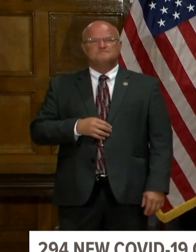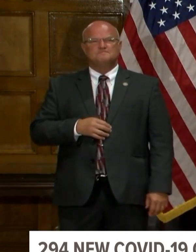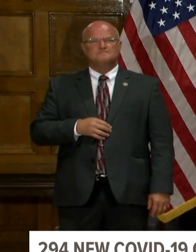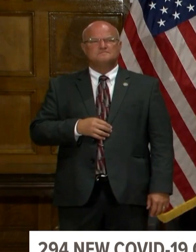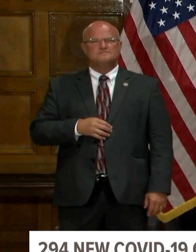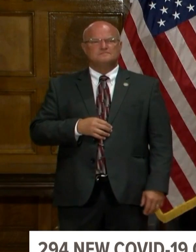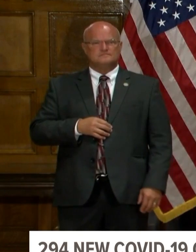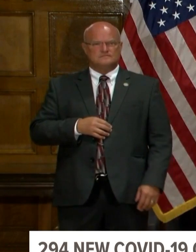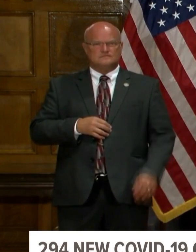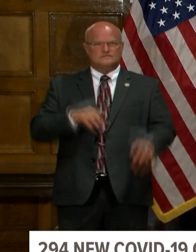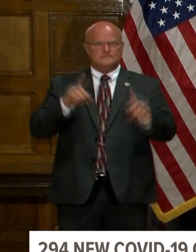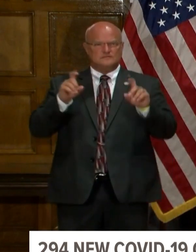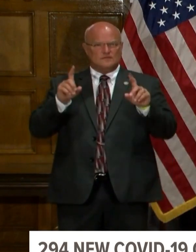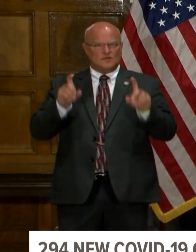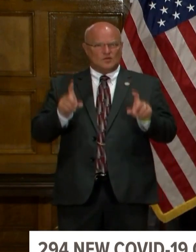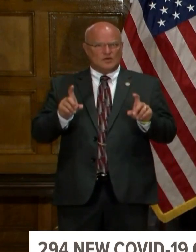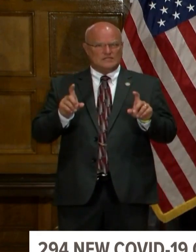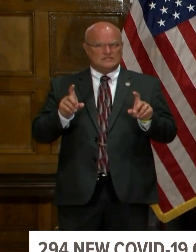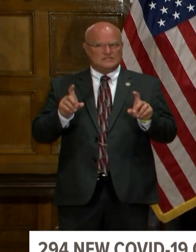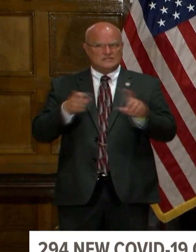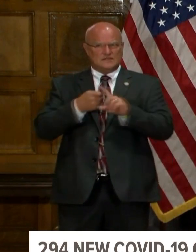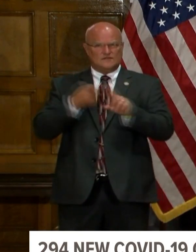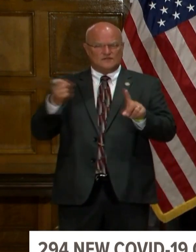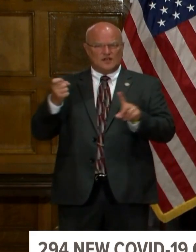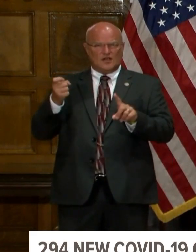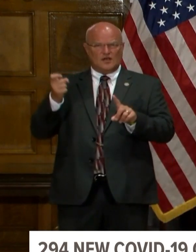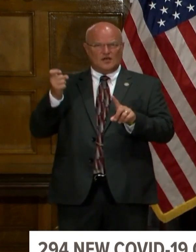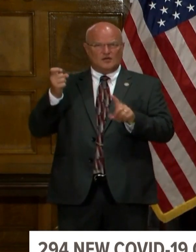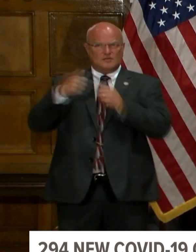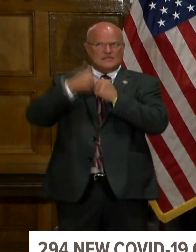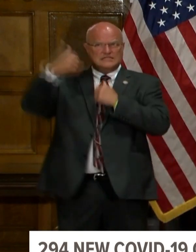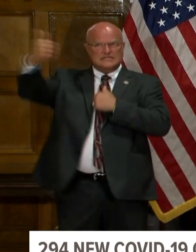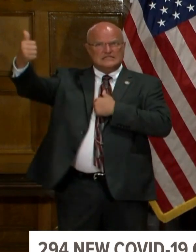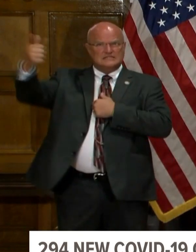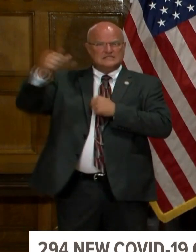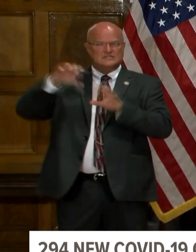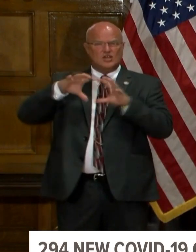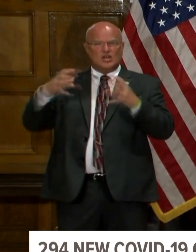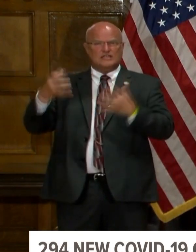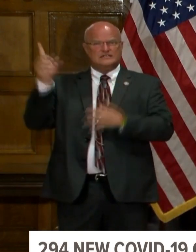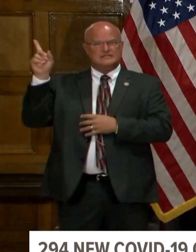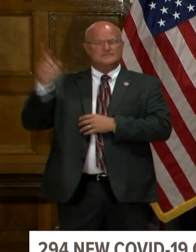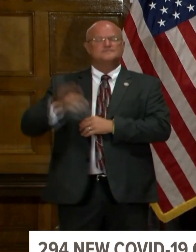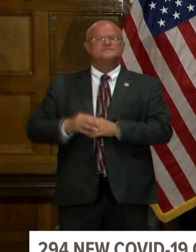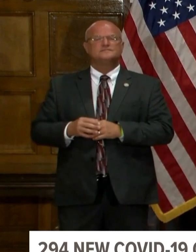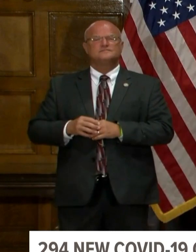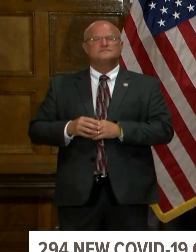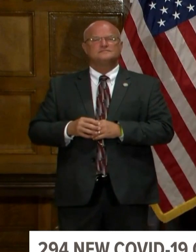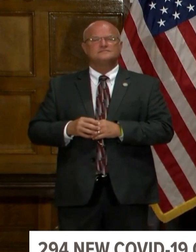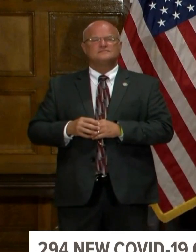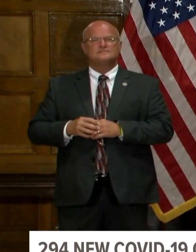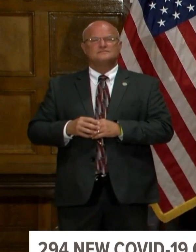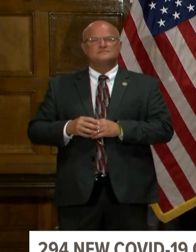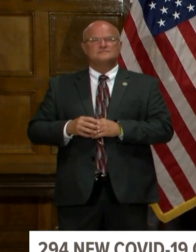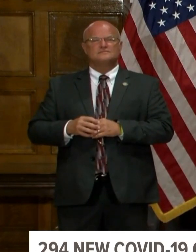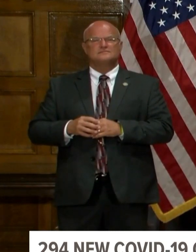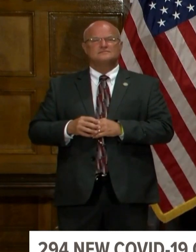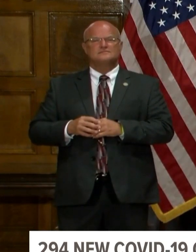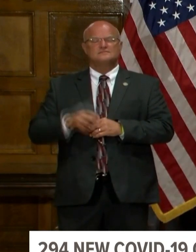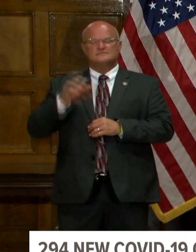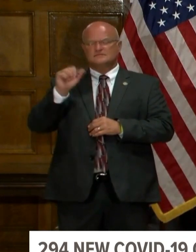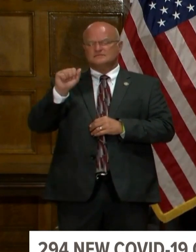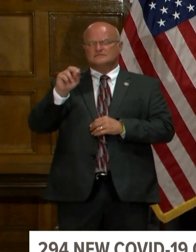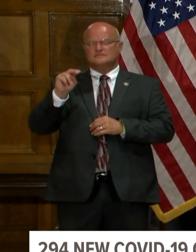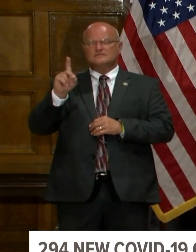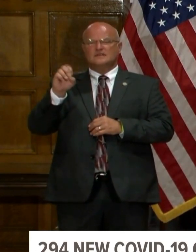Any questions from our distance audience? Yeah, Governor, this is